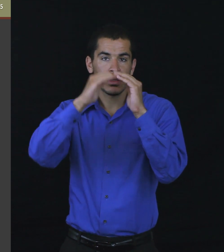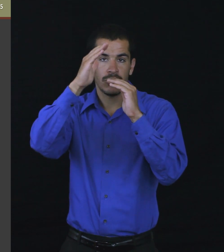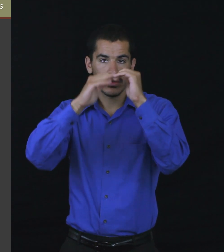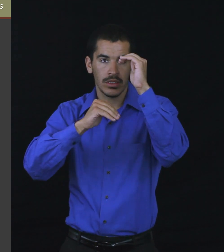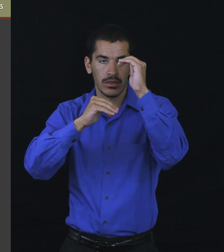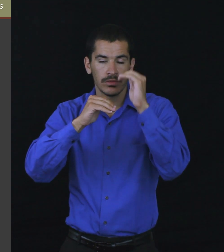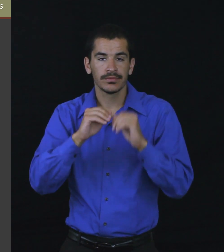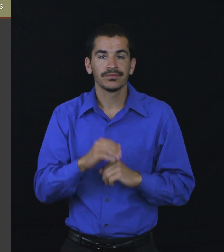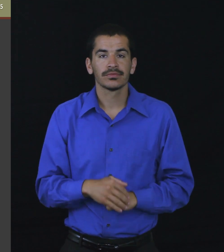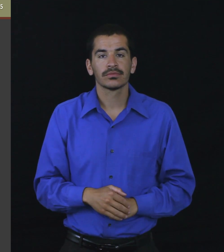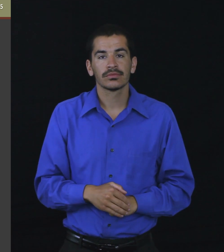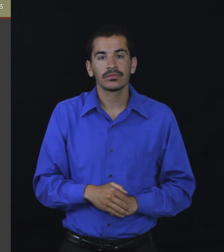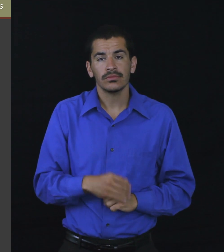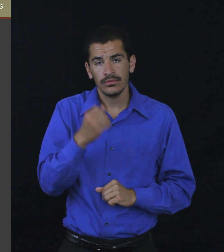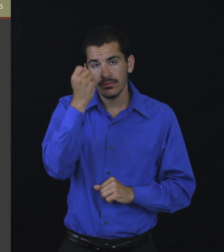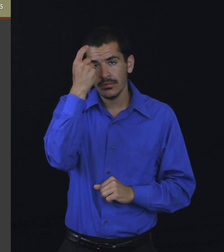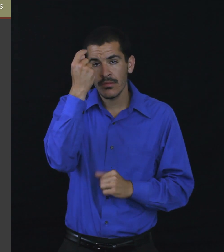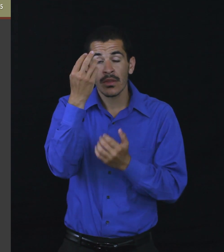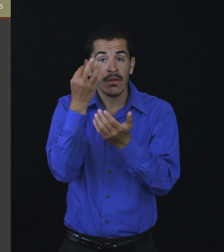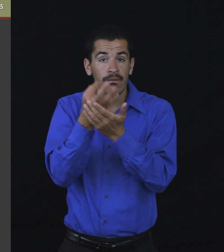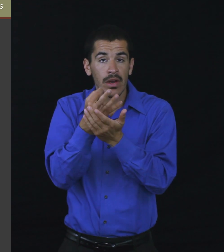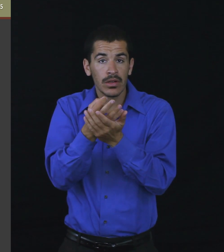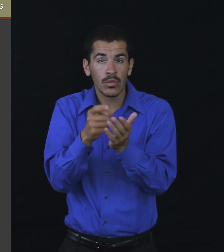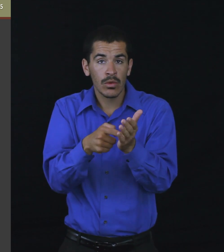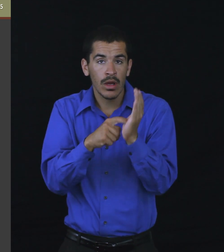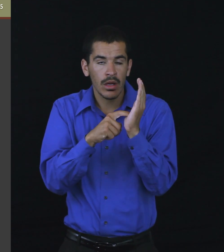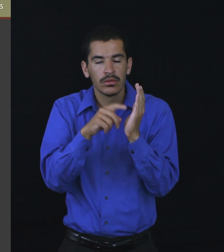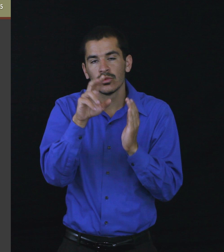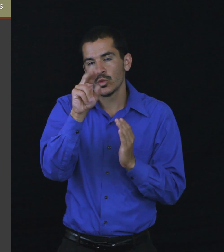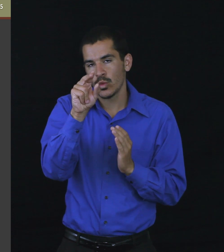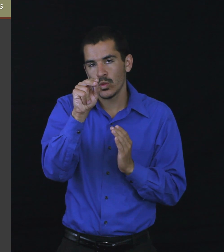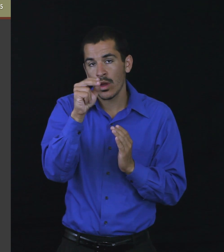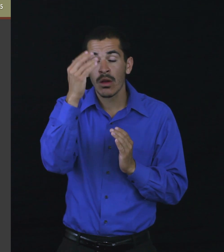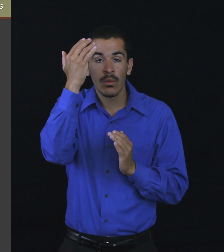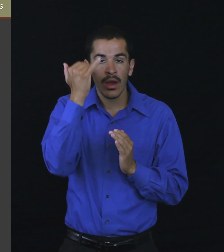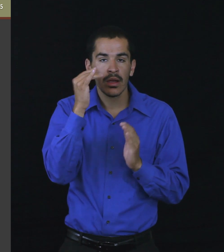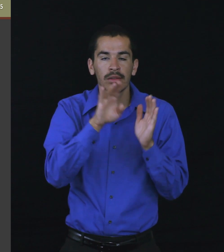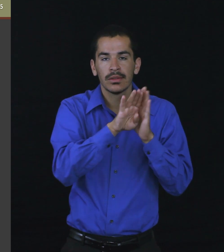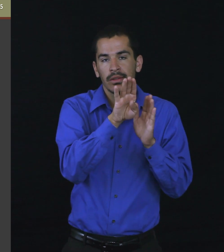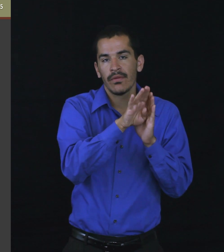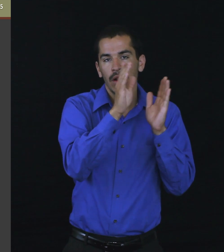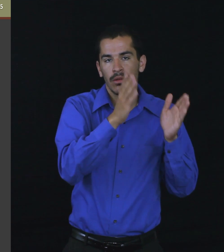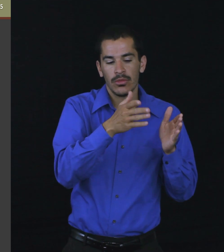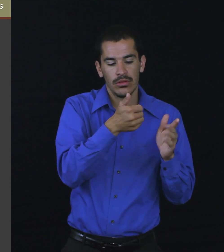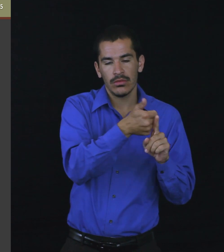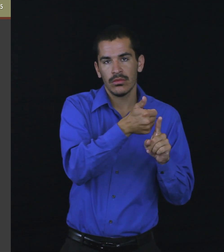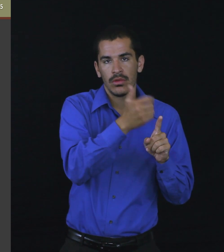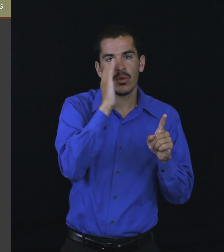Funding would not be necessary because the developer will buy the land.